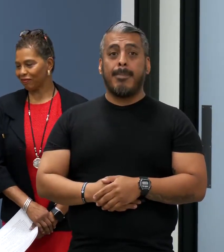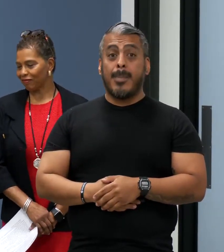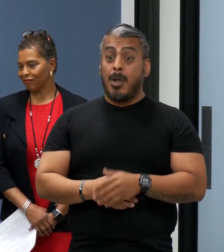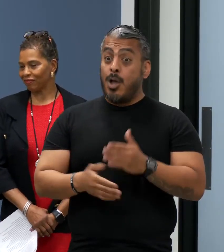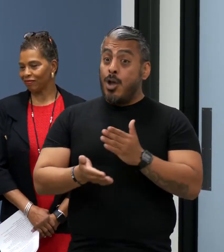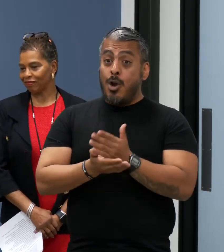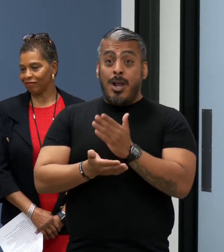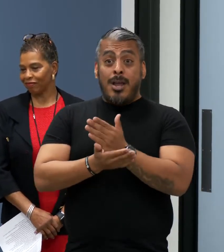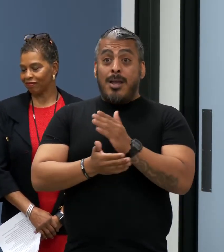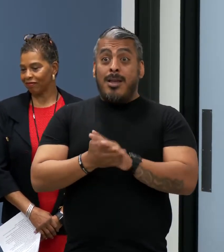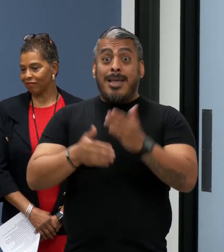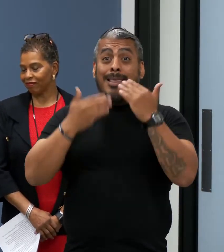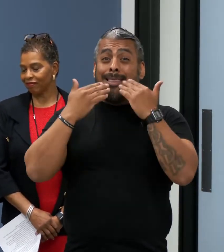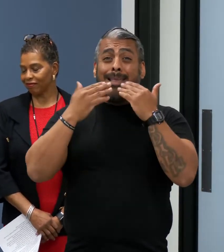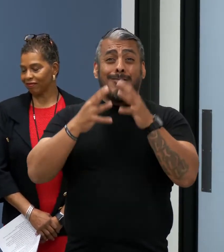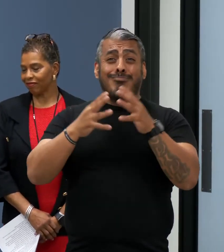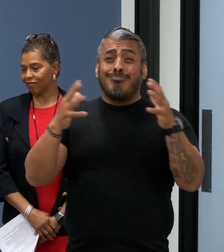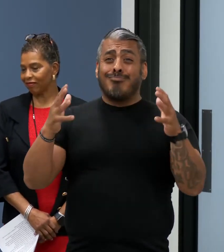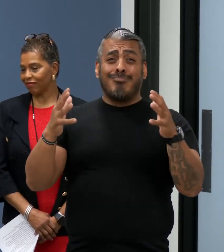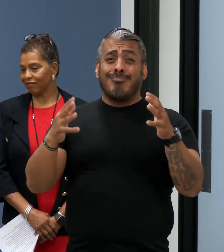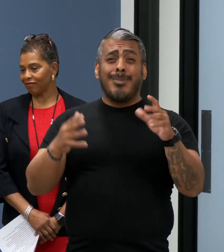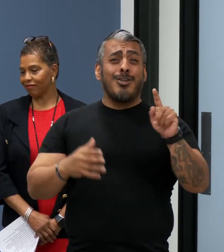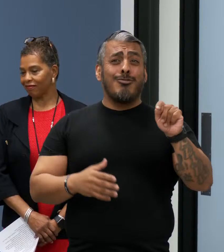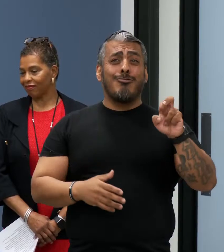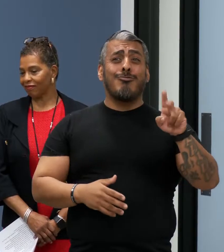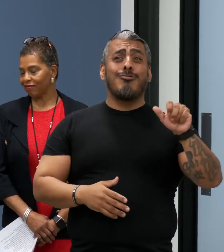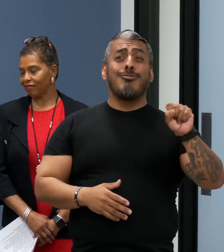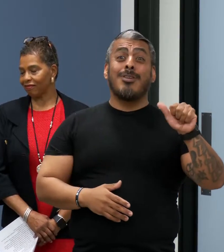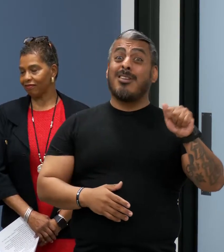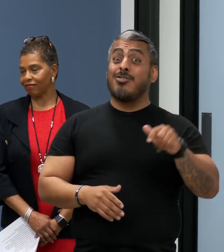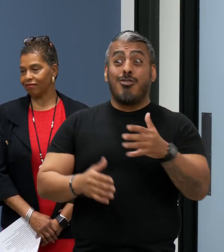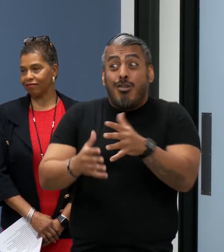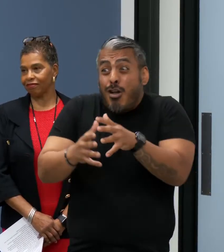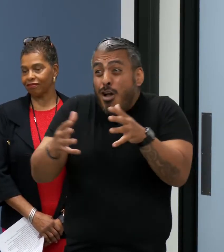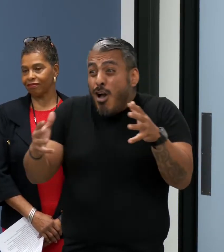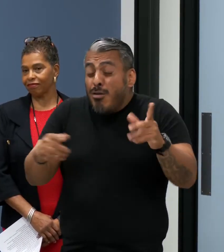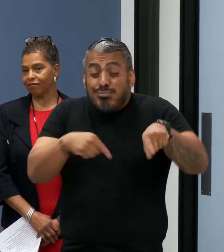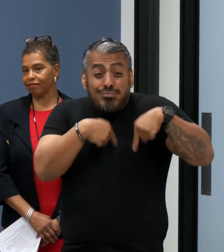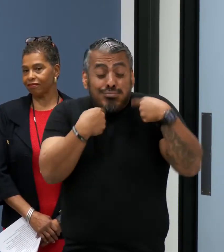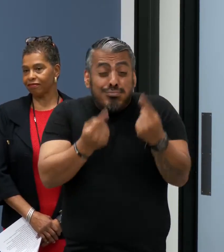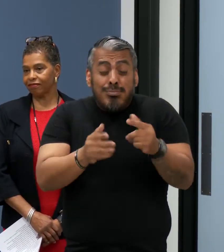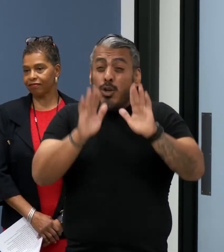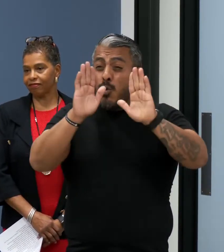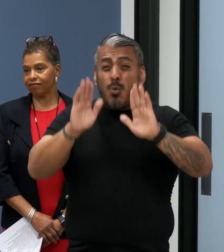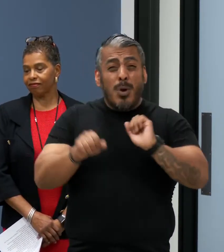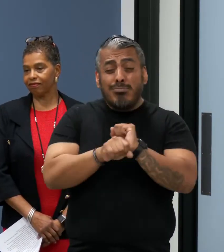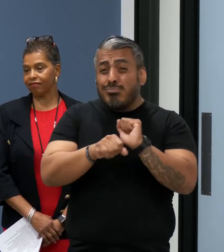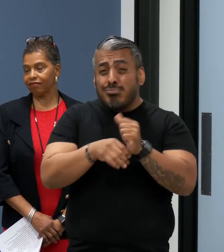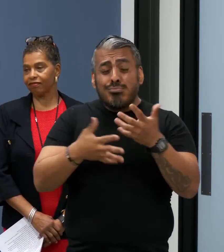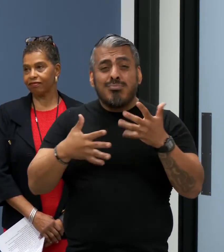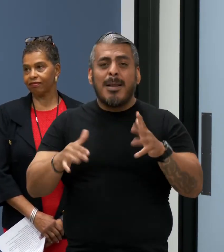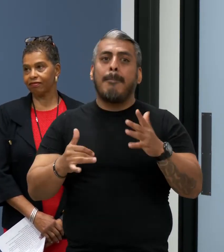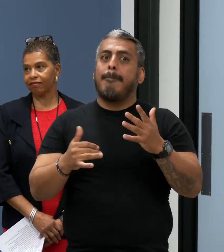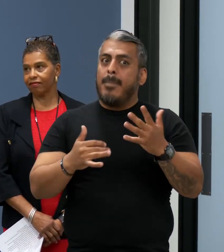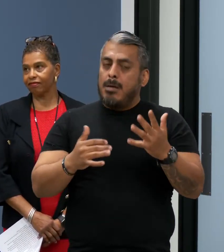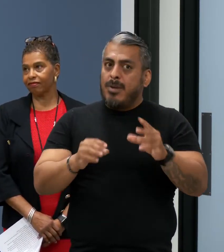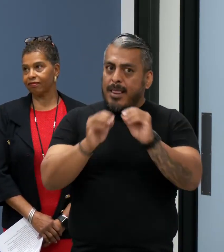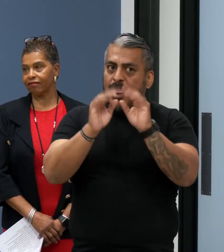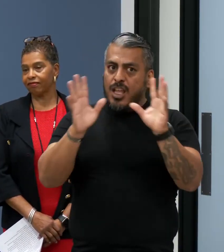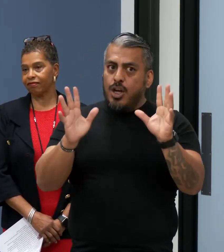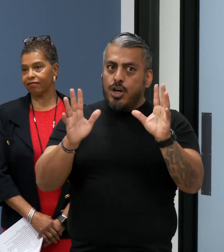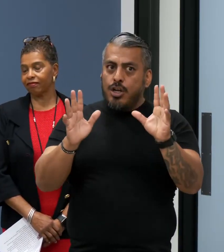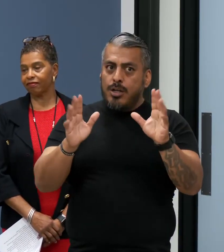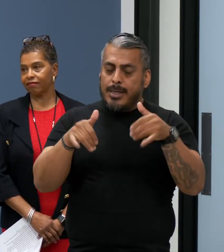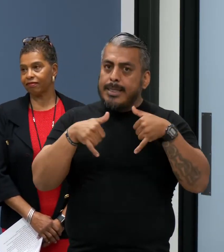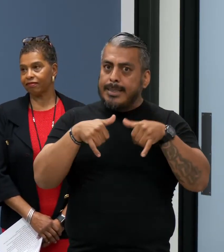All right. Well, thank you so much, Teresa. A lot of great work's been done over the course of the past year, but let's be crystal clear, there's